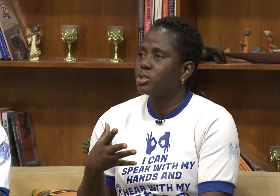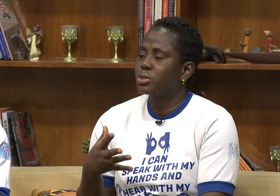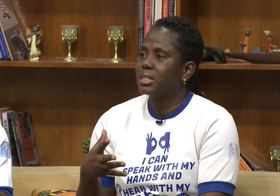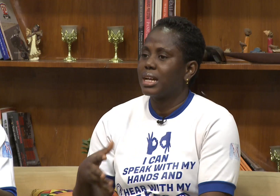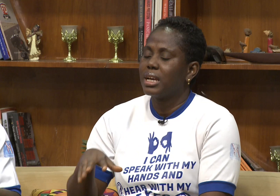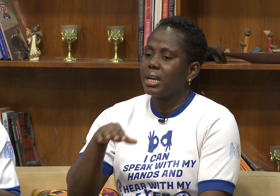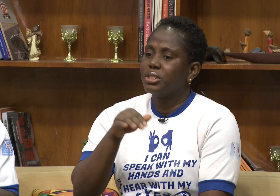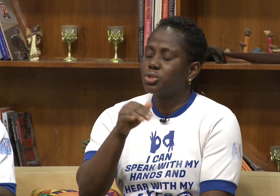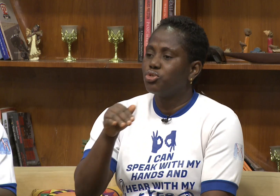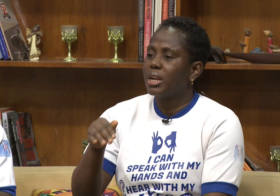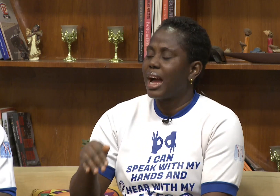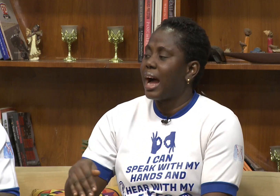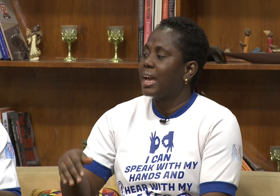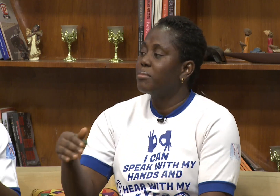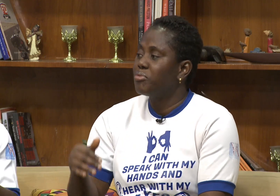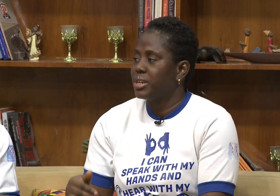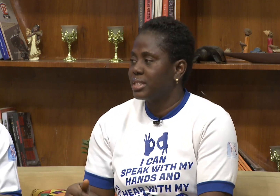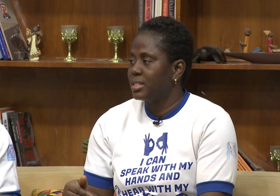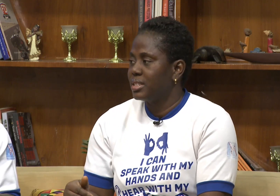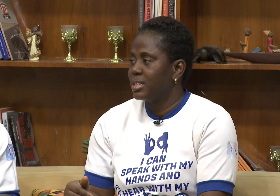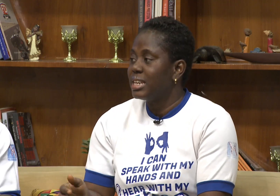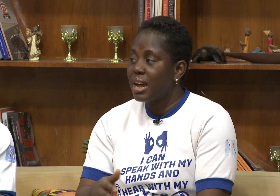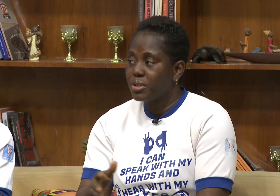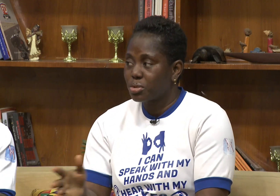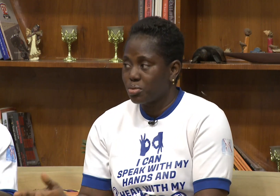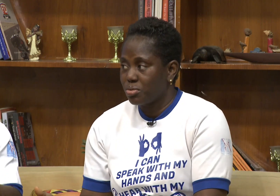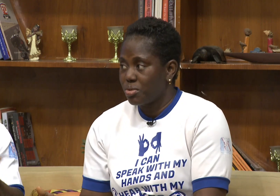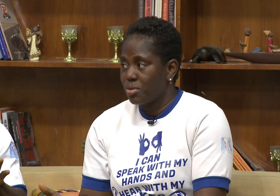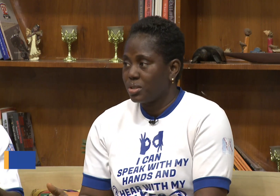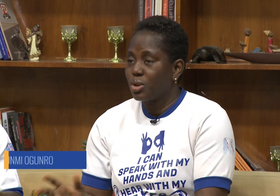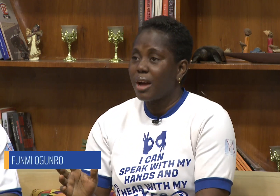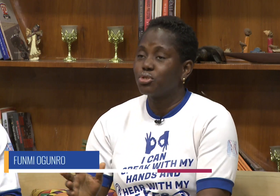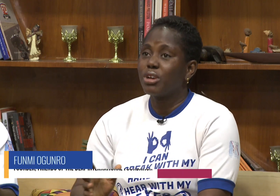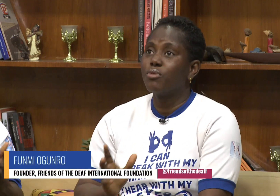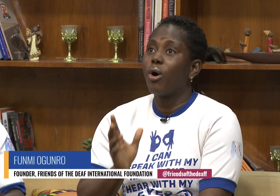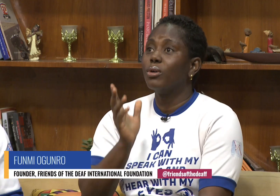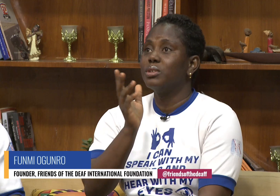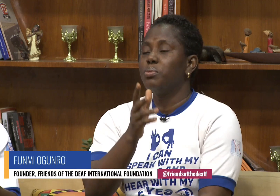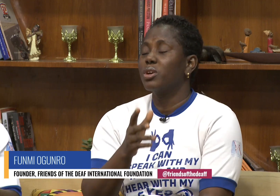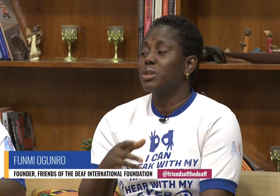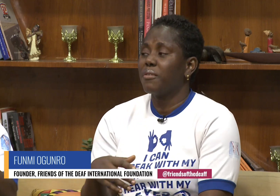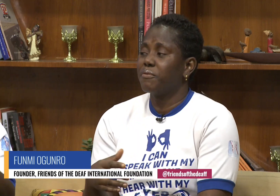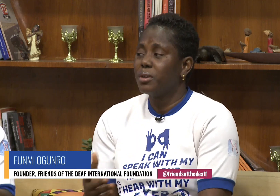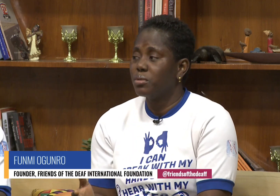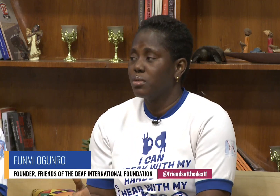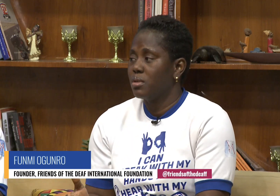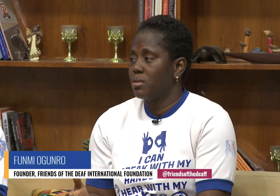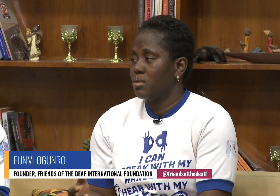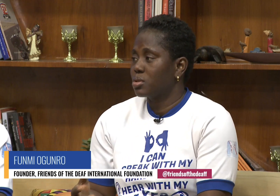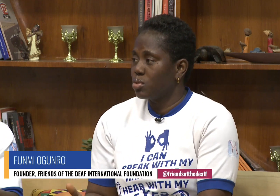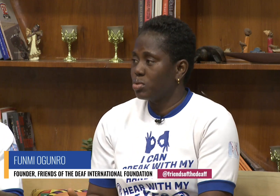my passion is to see that these children are embraced in every school. They don't have to travel all the way because we have